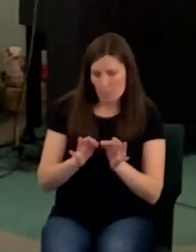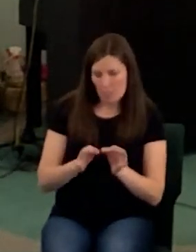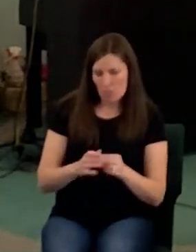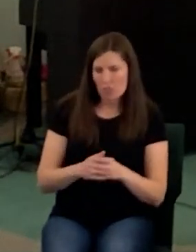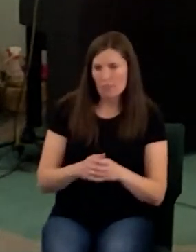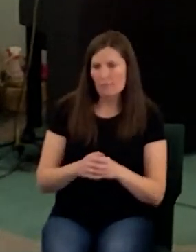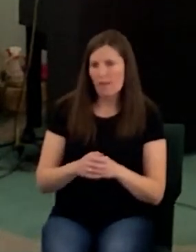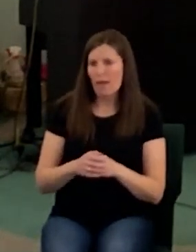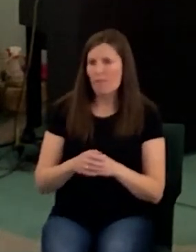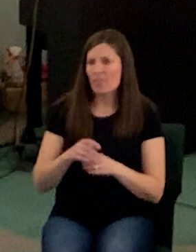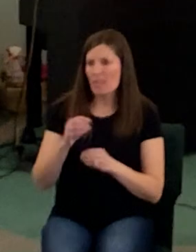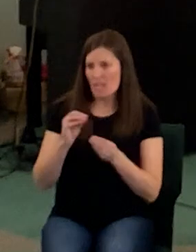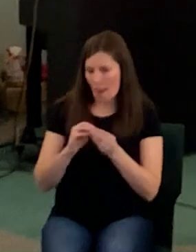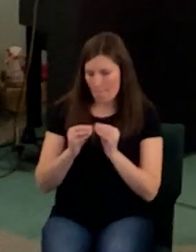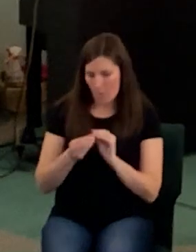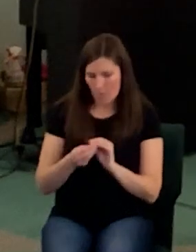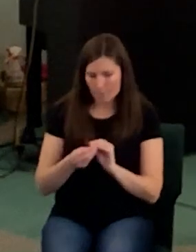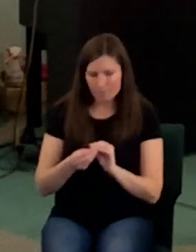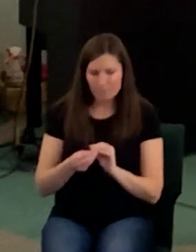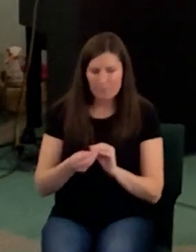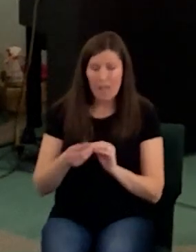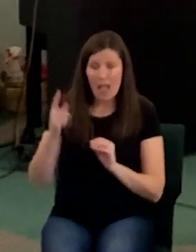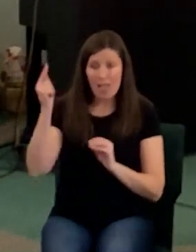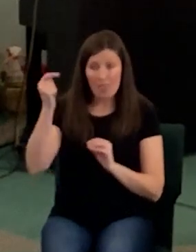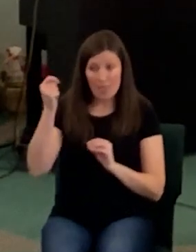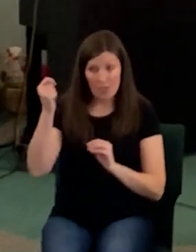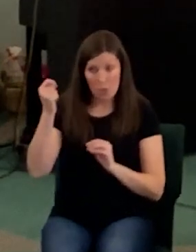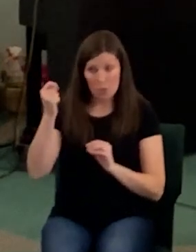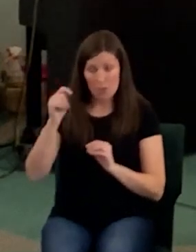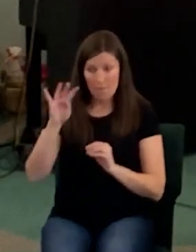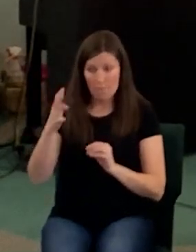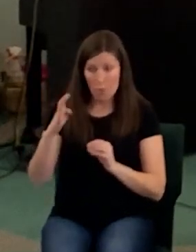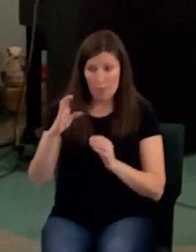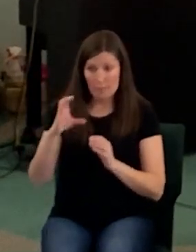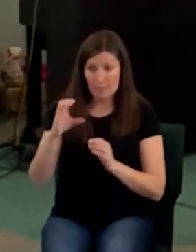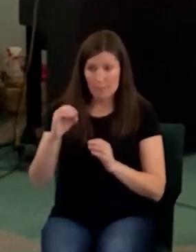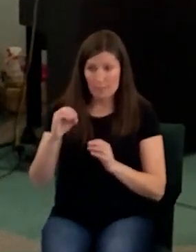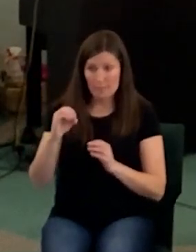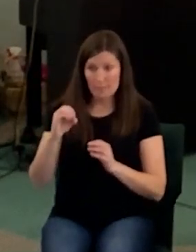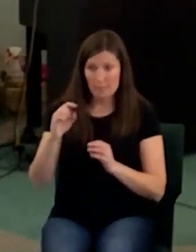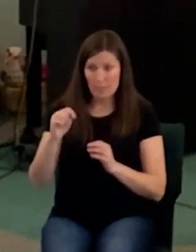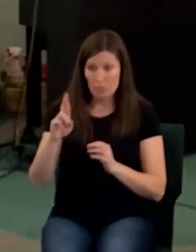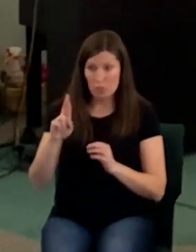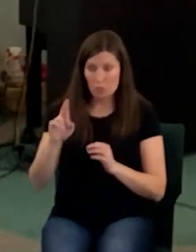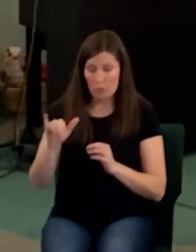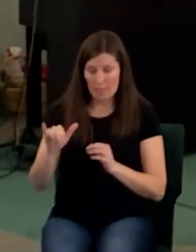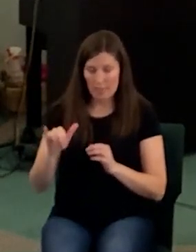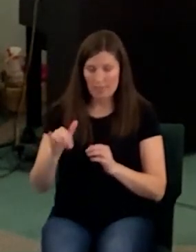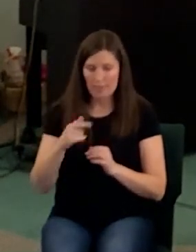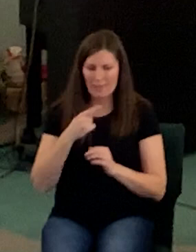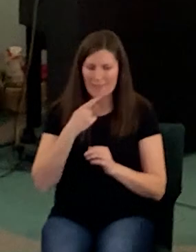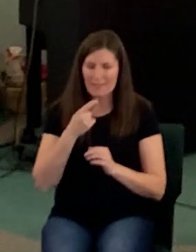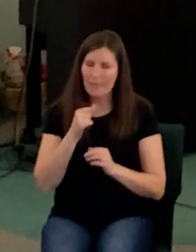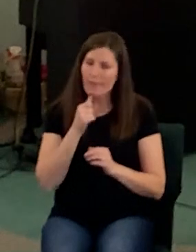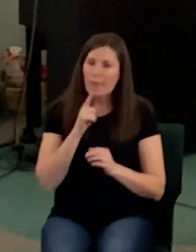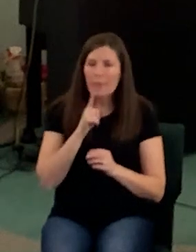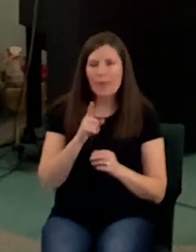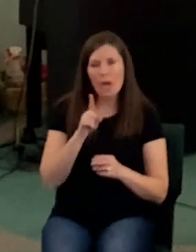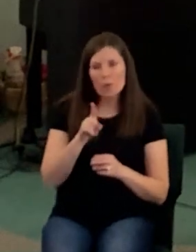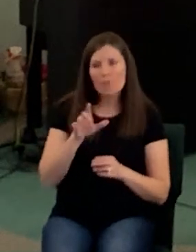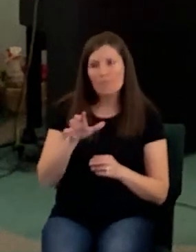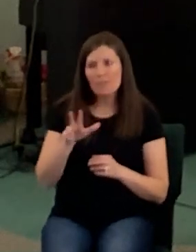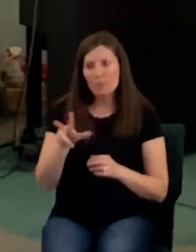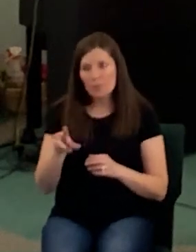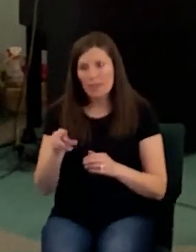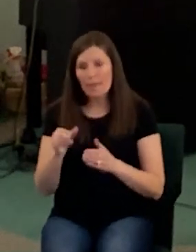Augustine was a 4th century theologian from Africa. He said this was not 153 fish, but instead it